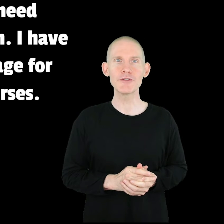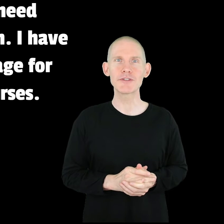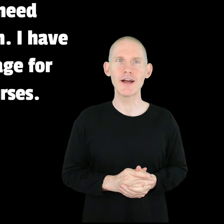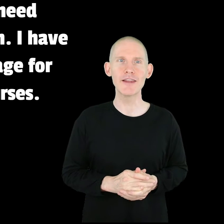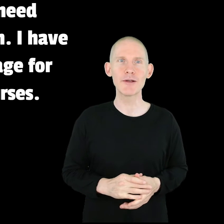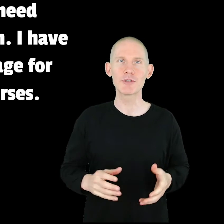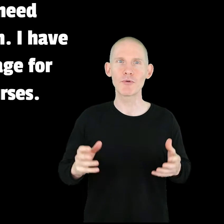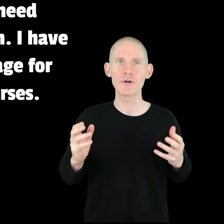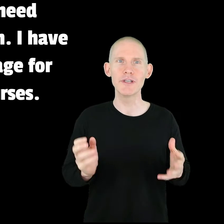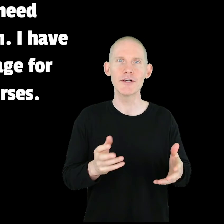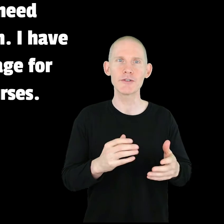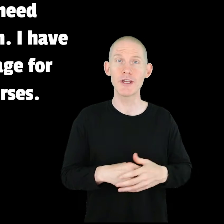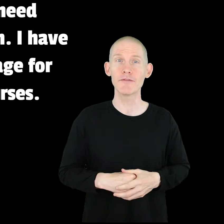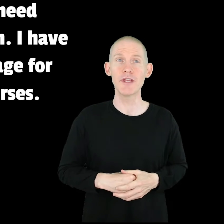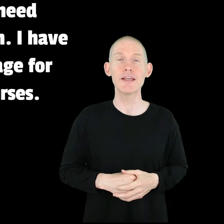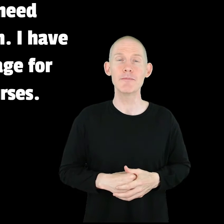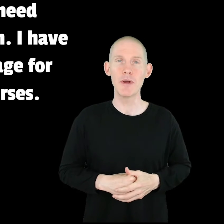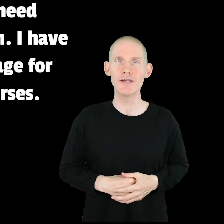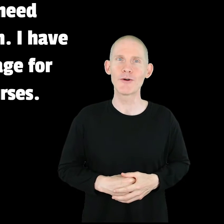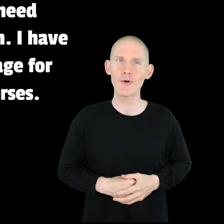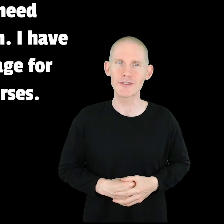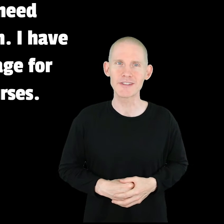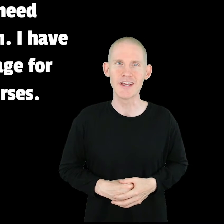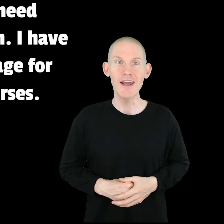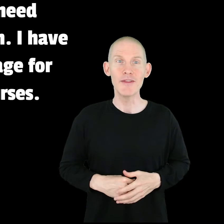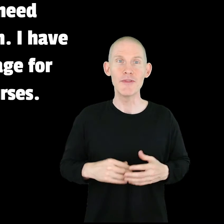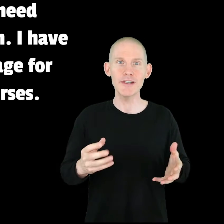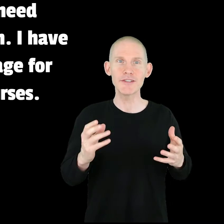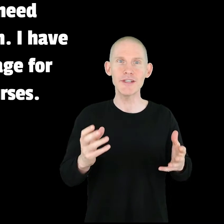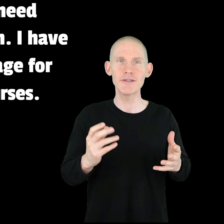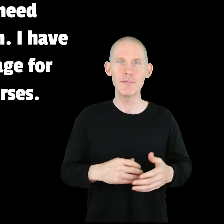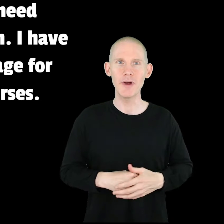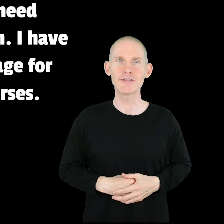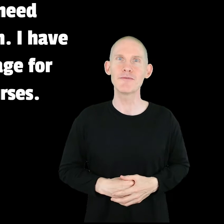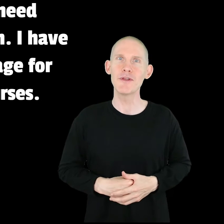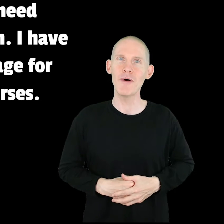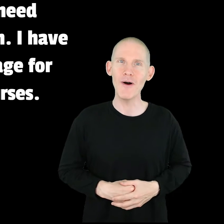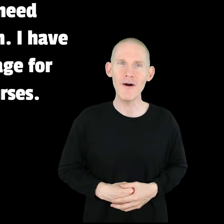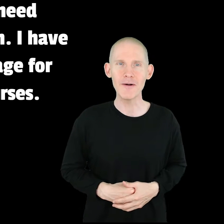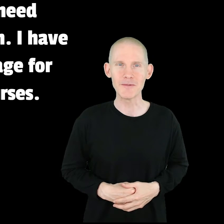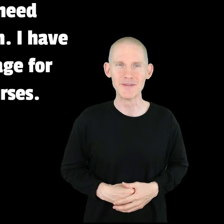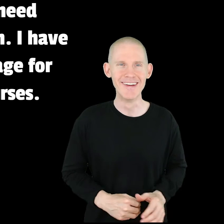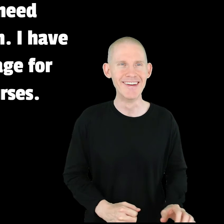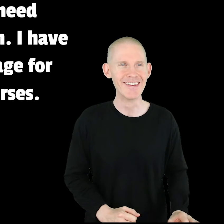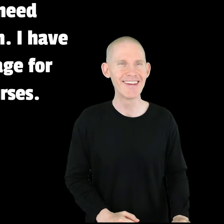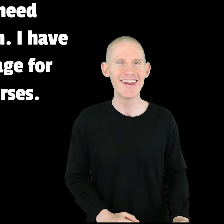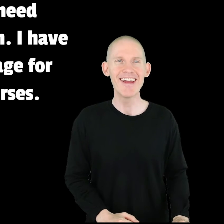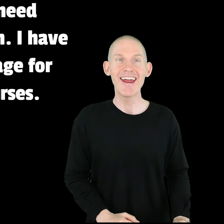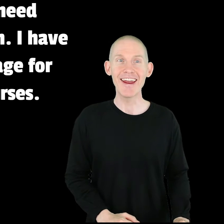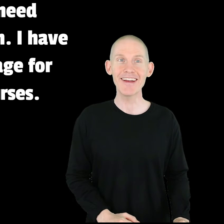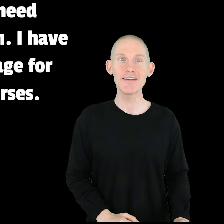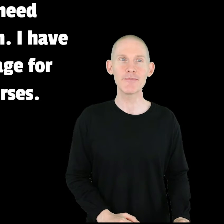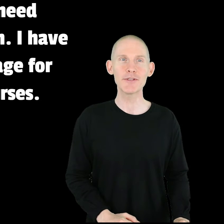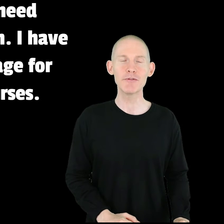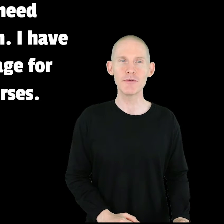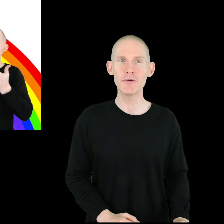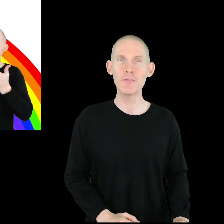sign language for years and have taken many courses. This is the best of them all. Anne left this review based